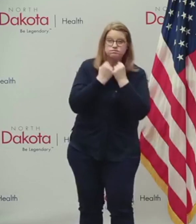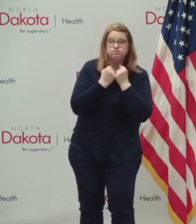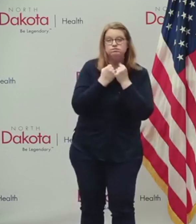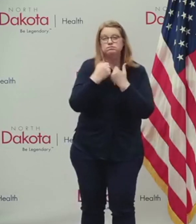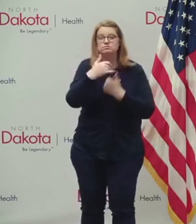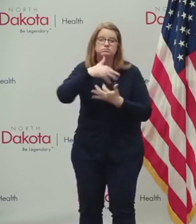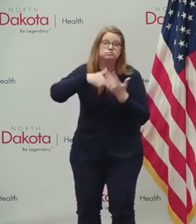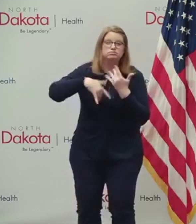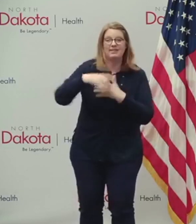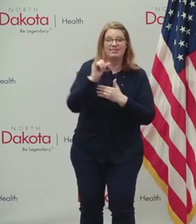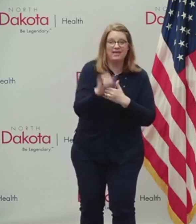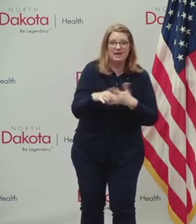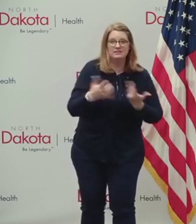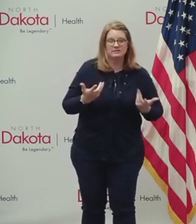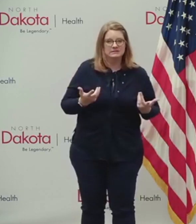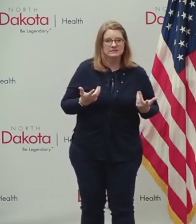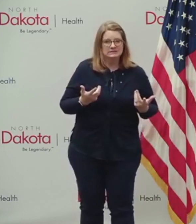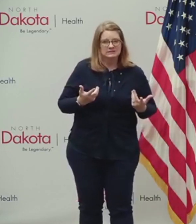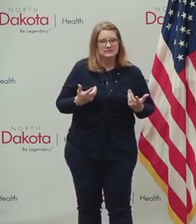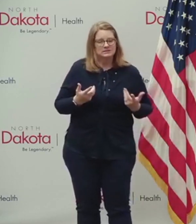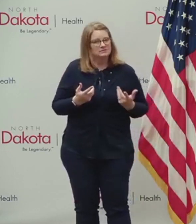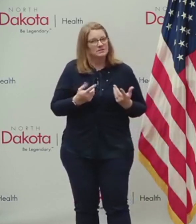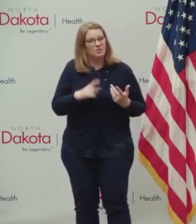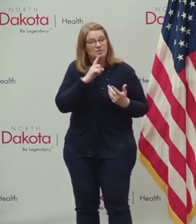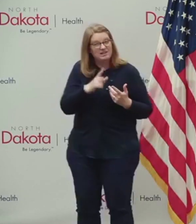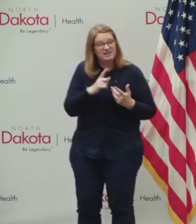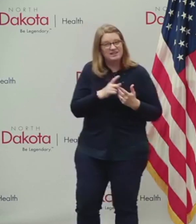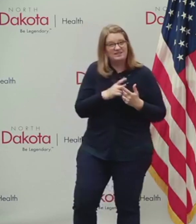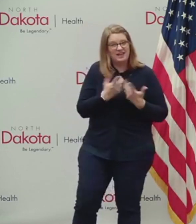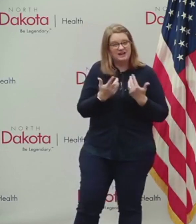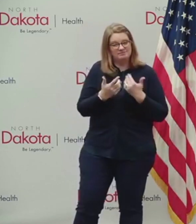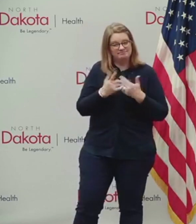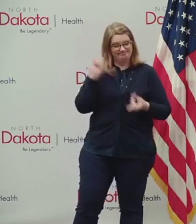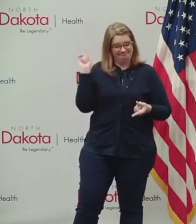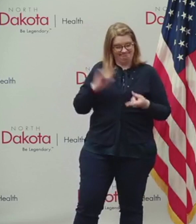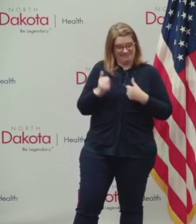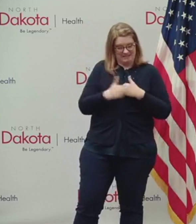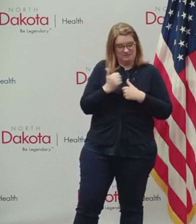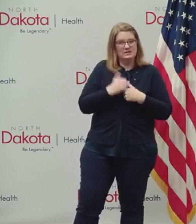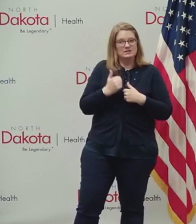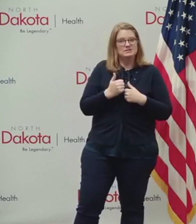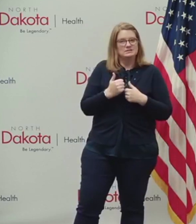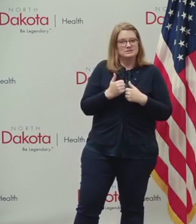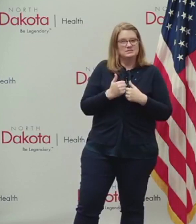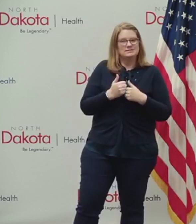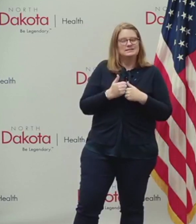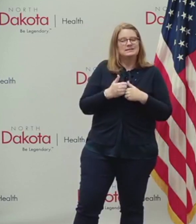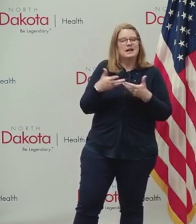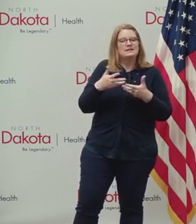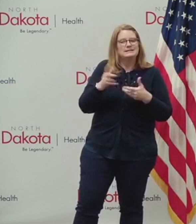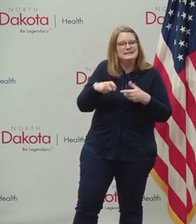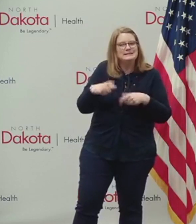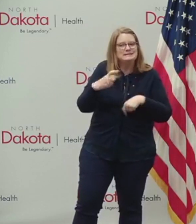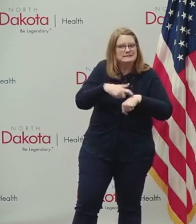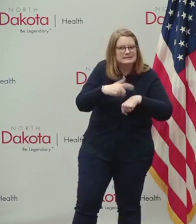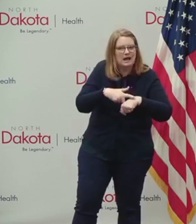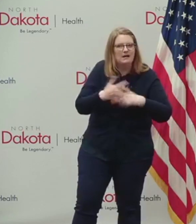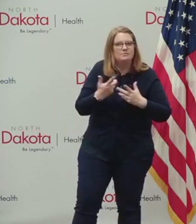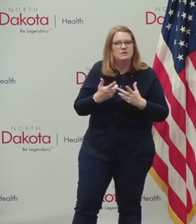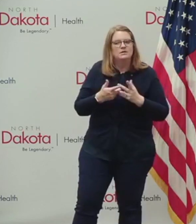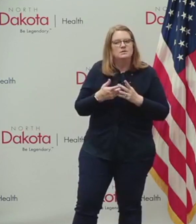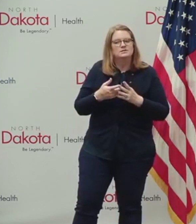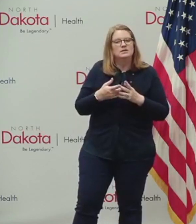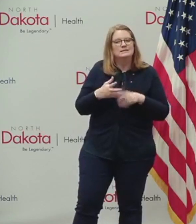opportunity. Mitigation takes some time because the incubation period of this can be several weeks. So if we